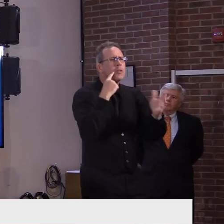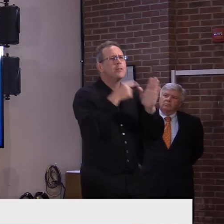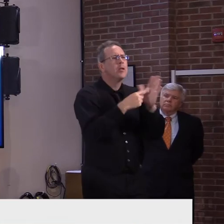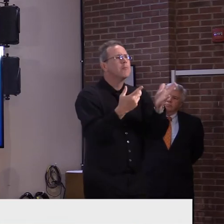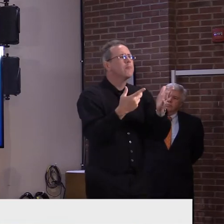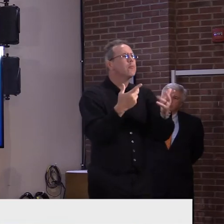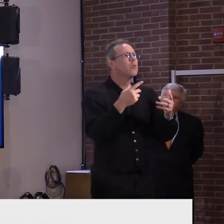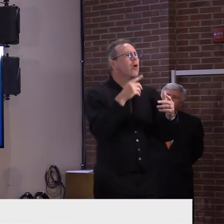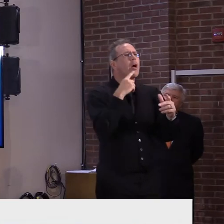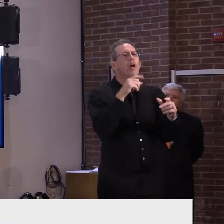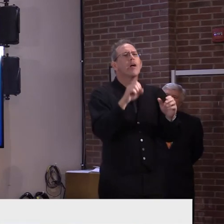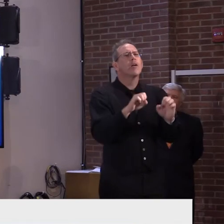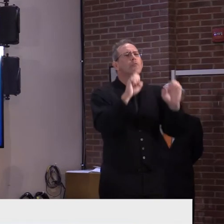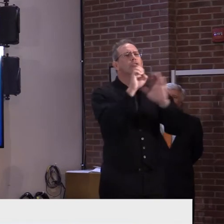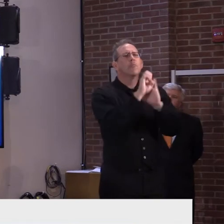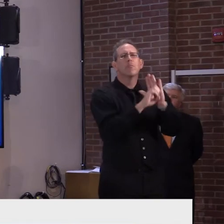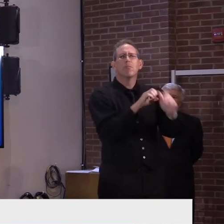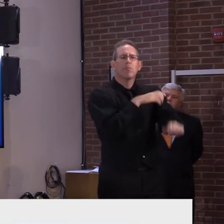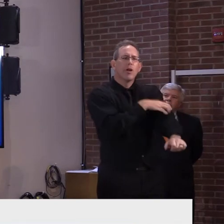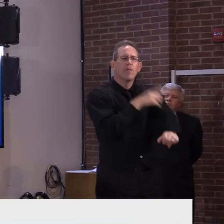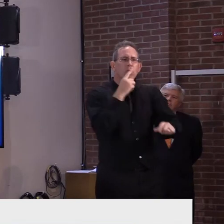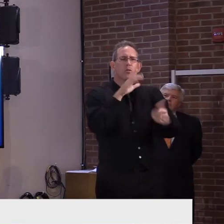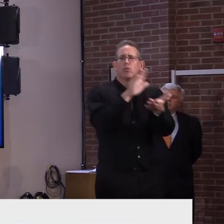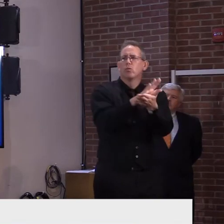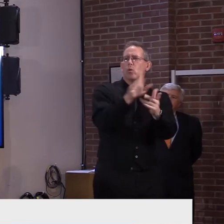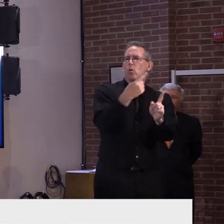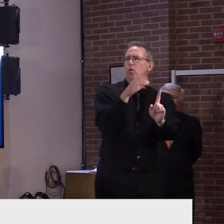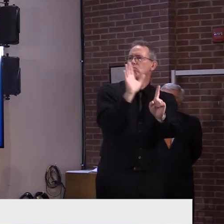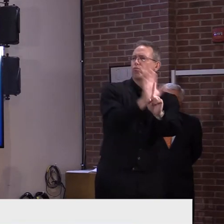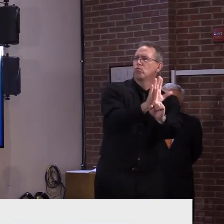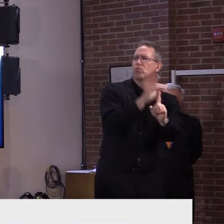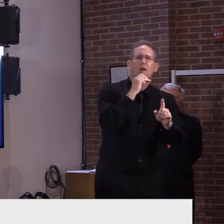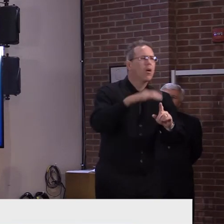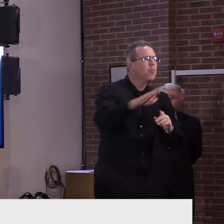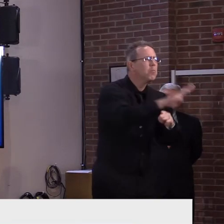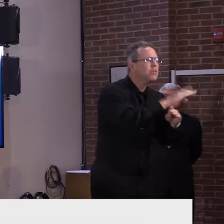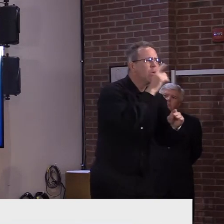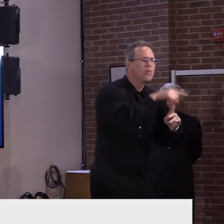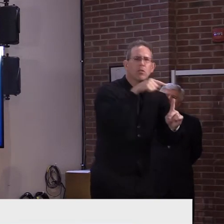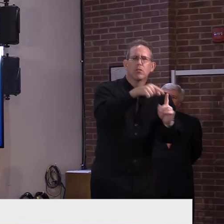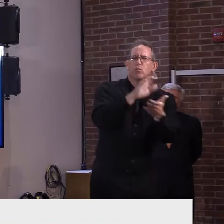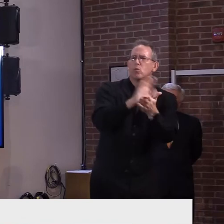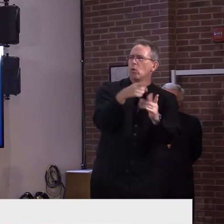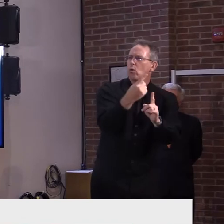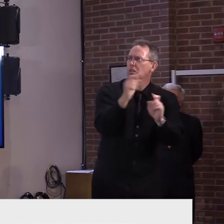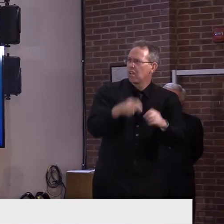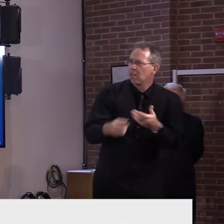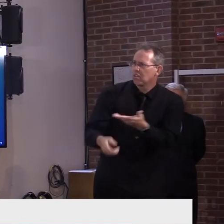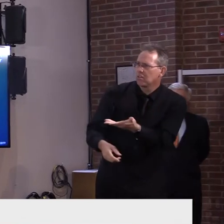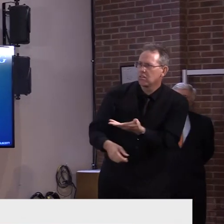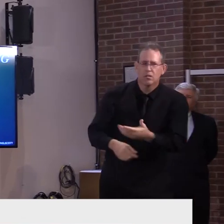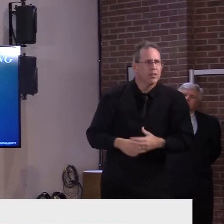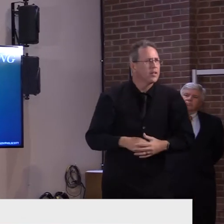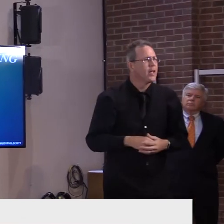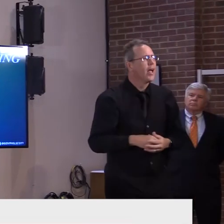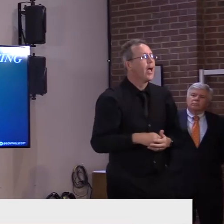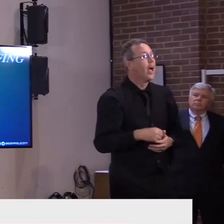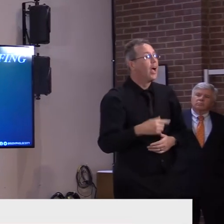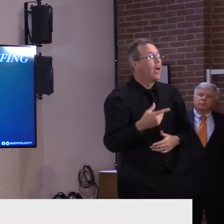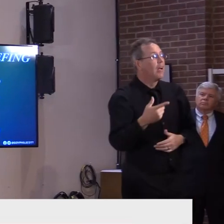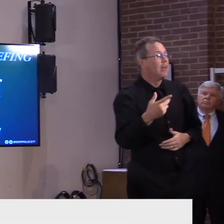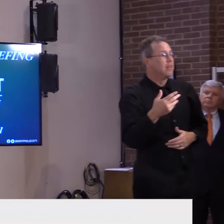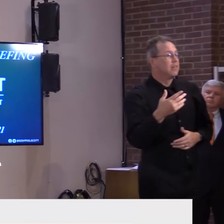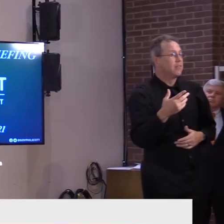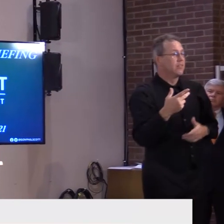to declare a state of emergency overall in order to impose that. But let's go back again. I think what we talked about earlier